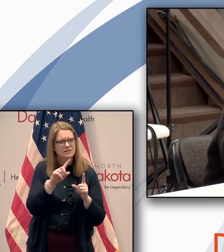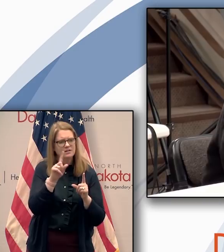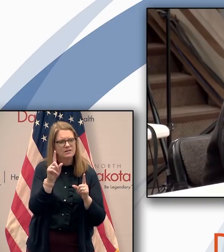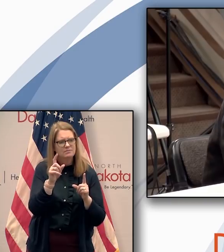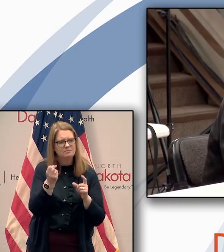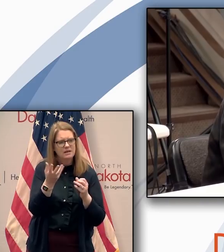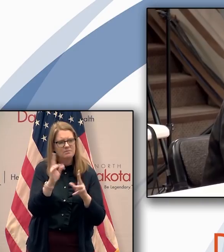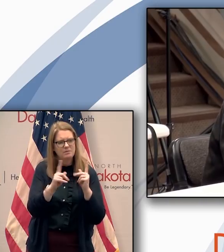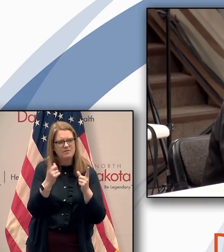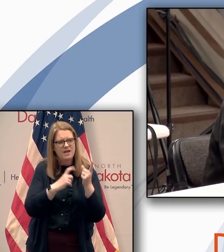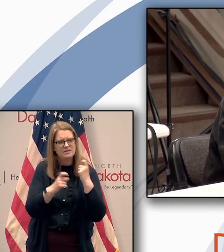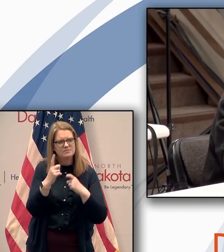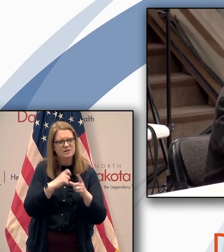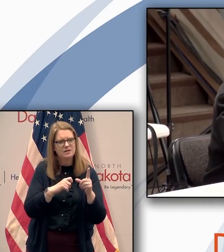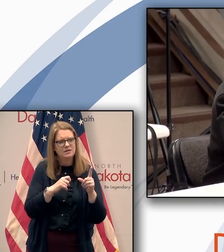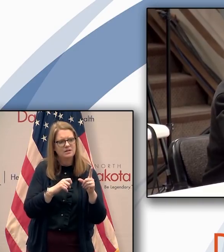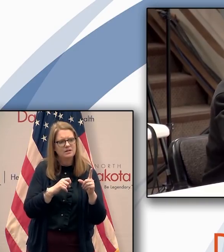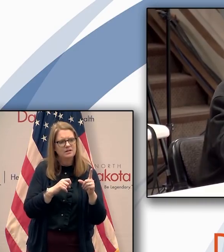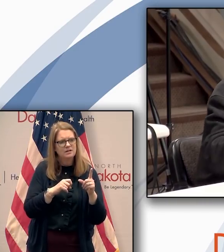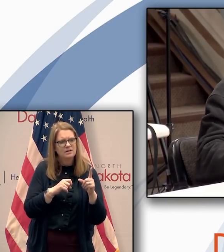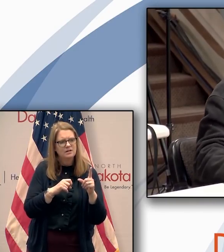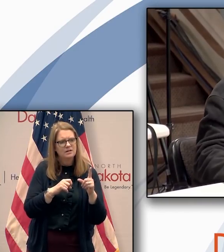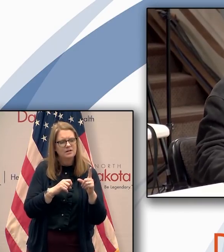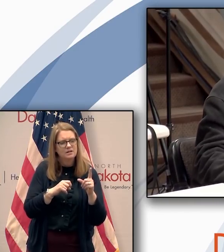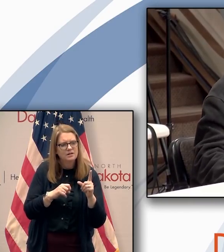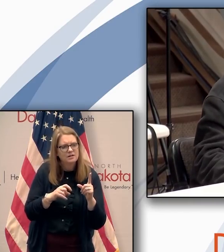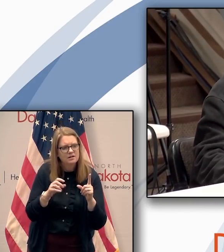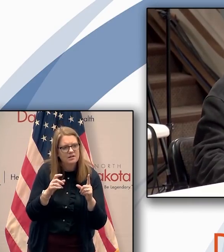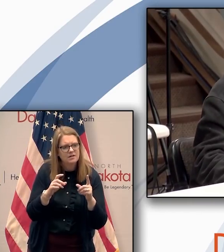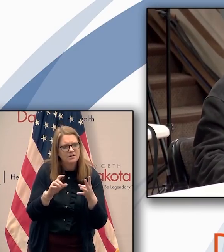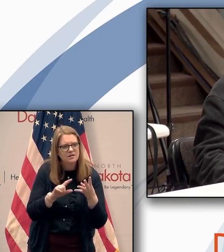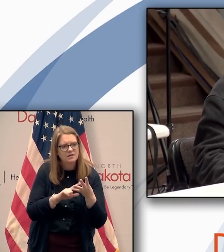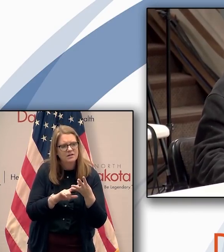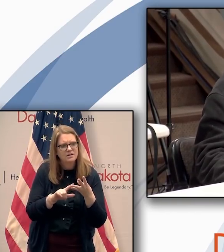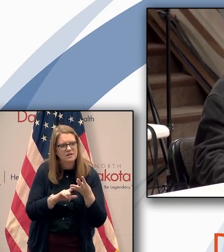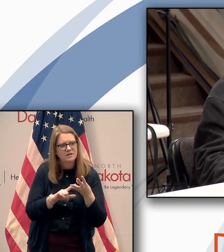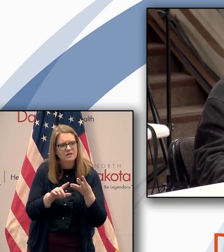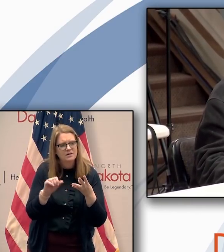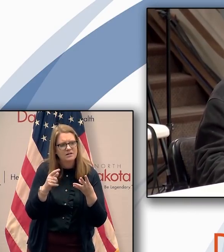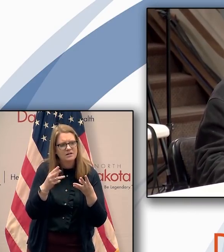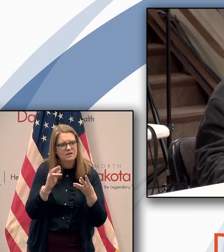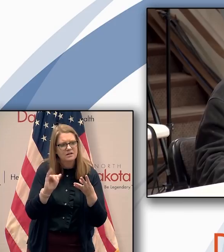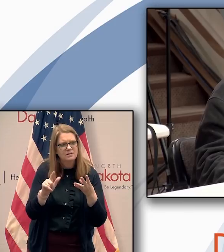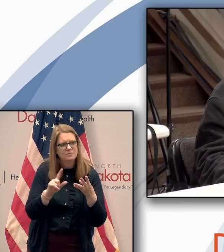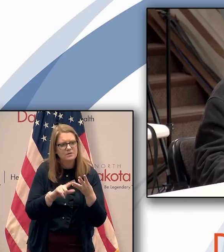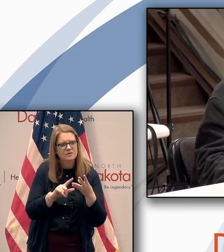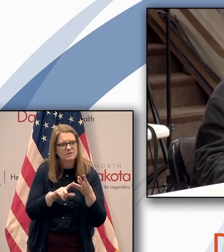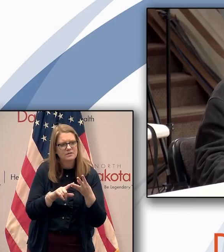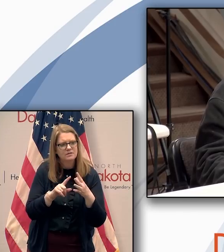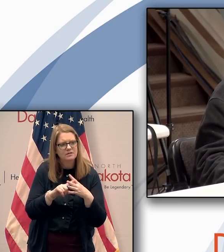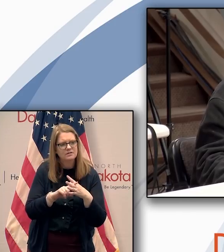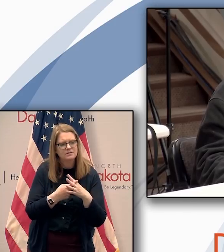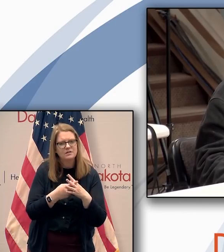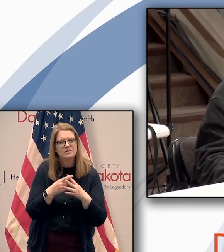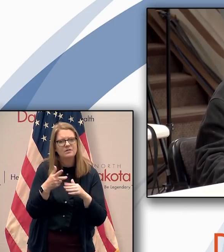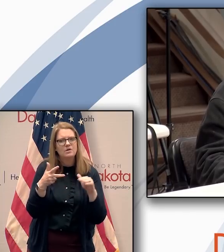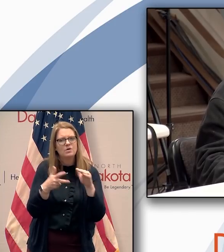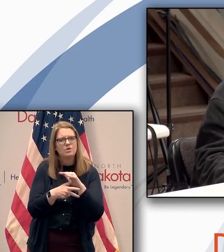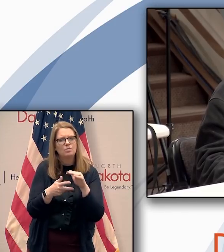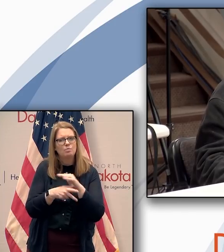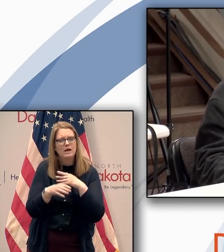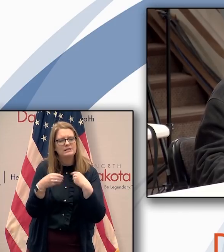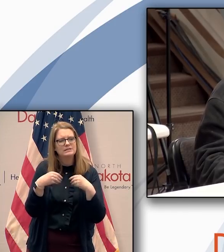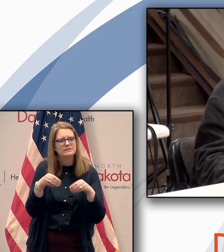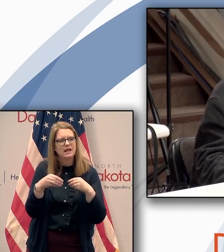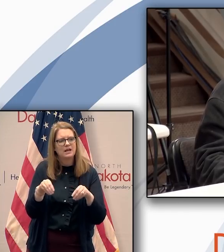to you. We have April coming, and April's here, and that's also kind of a start of rummage sale season.